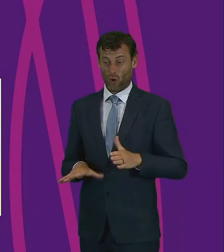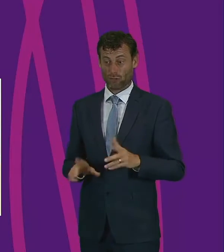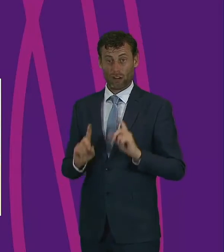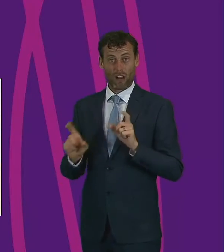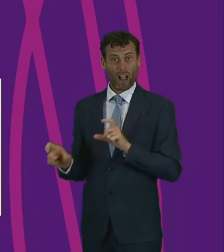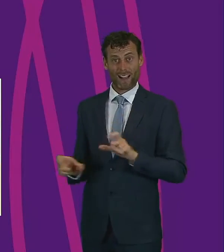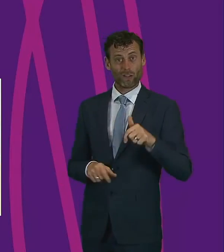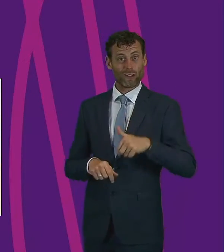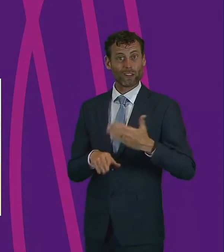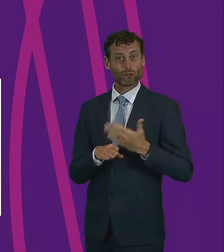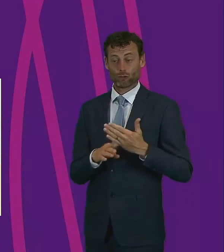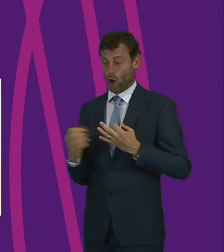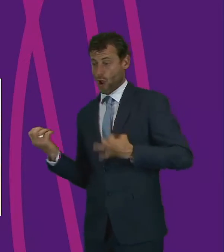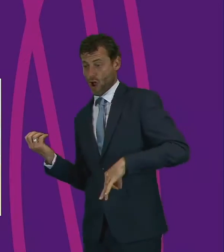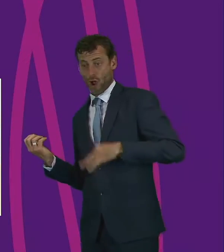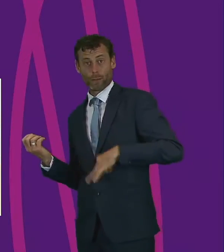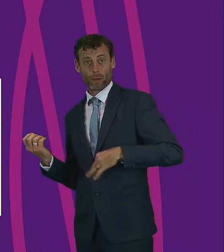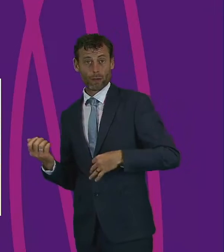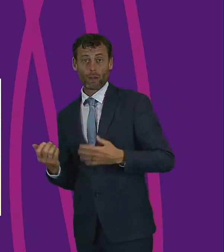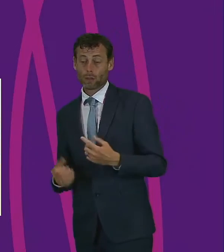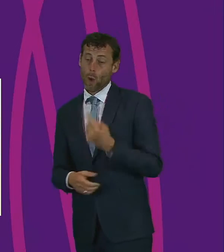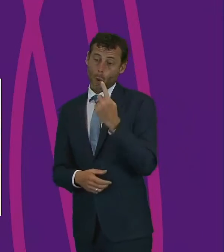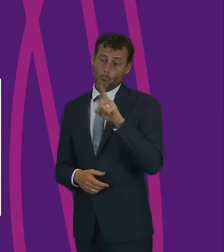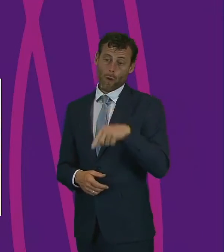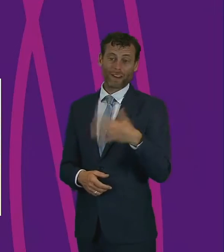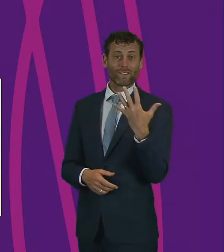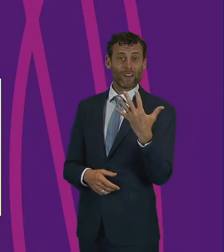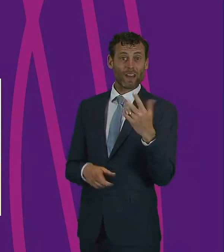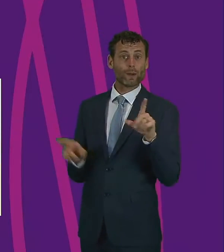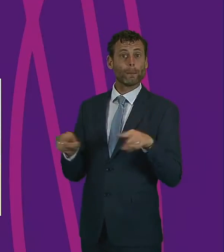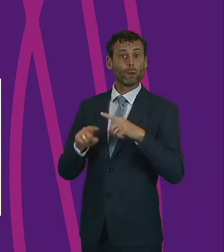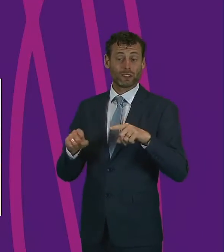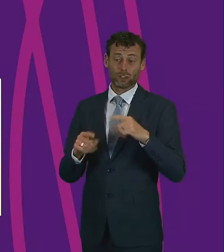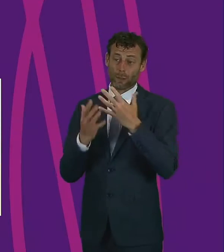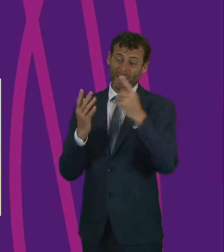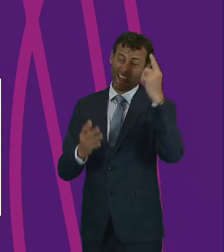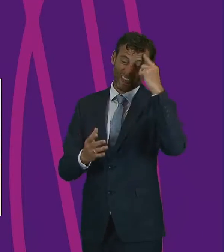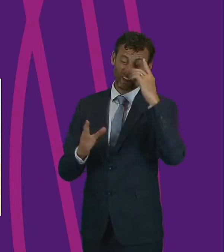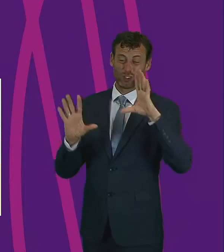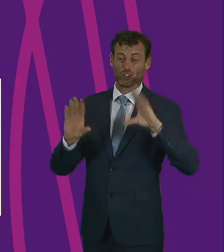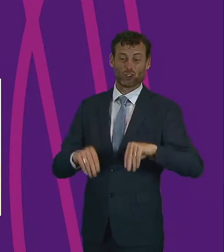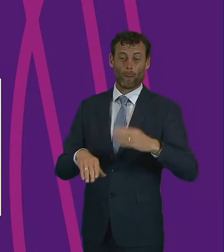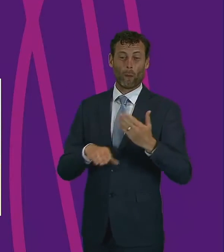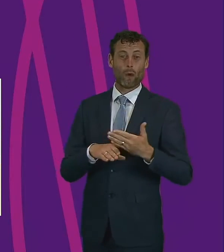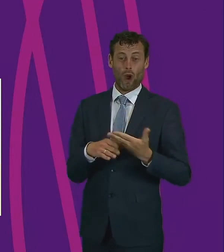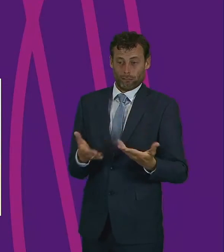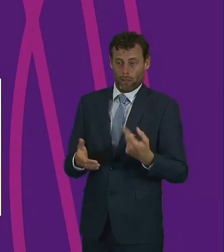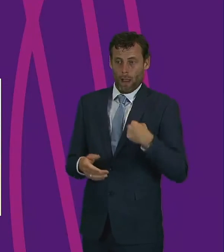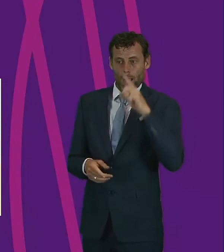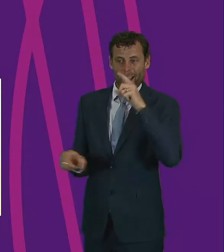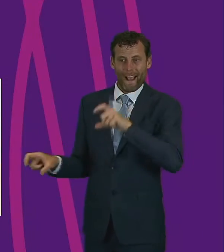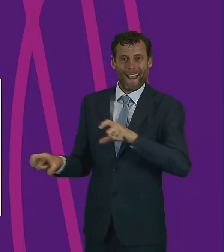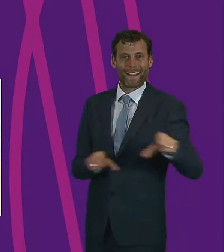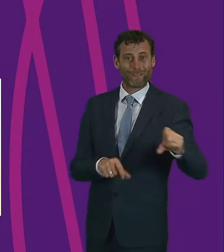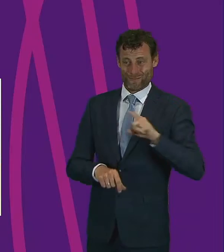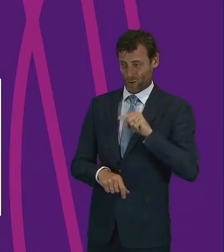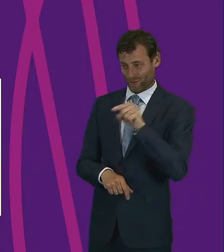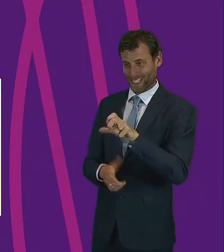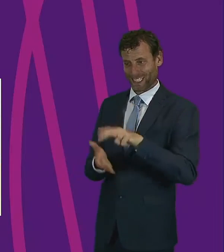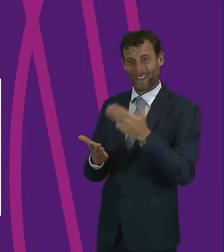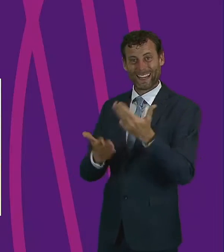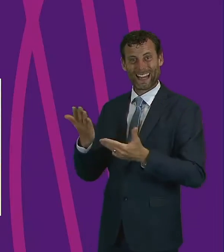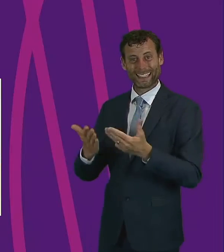survey shows that up to 1 in 5 musicians are now considering chucking it as a result of COVID-19. So they need specific